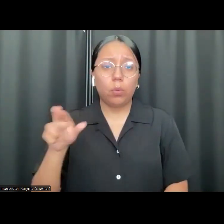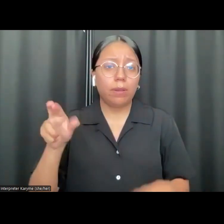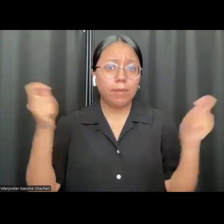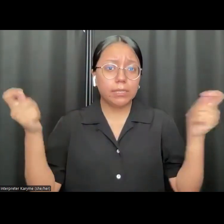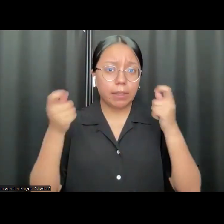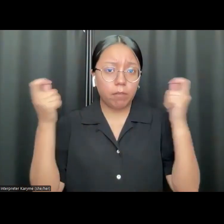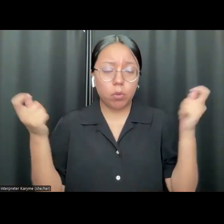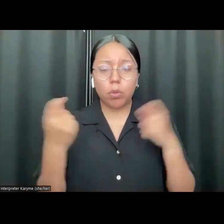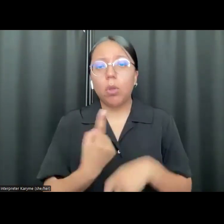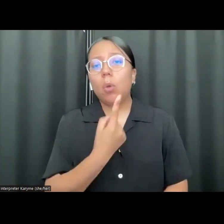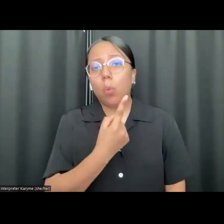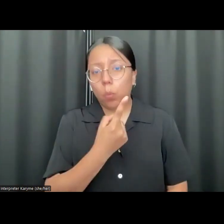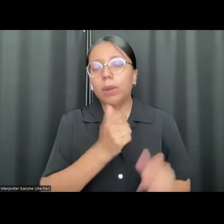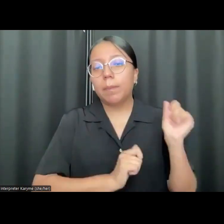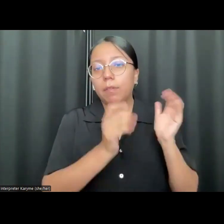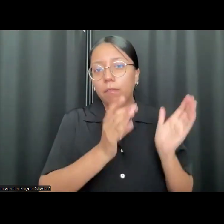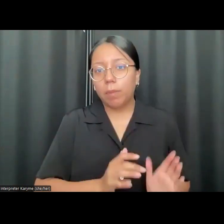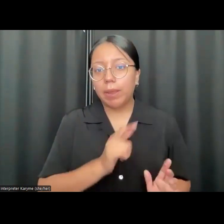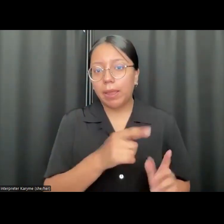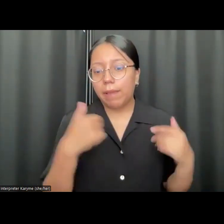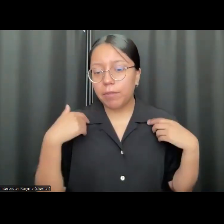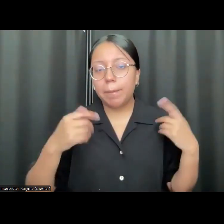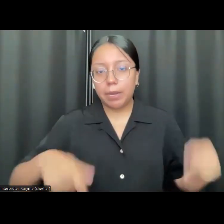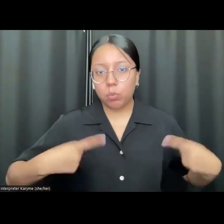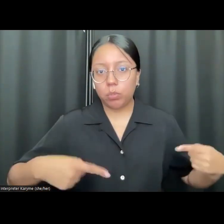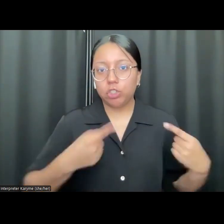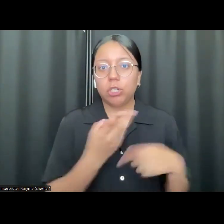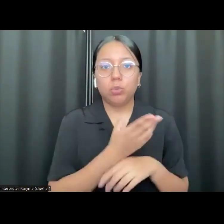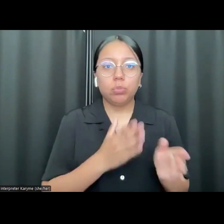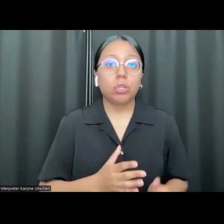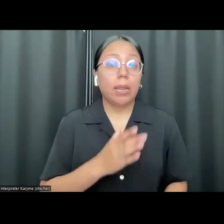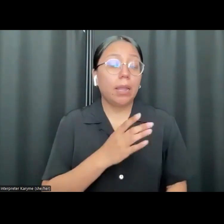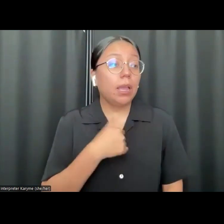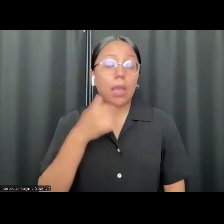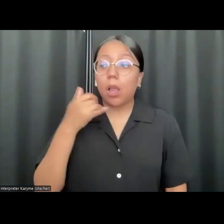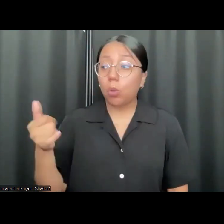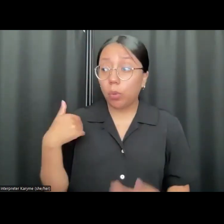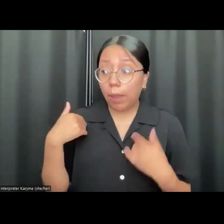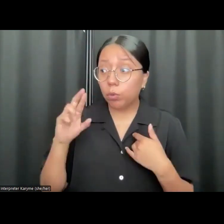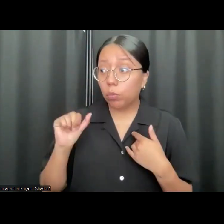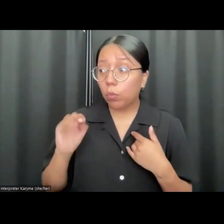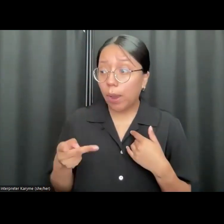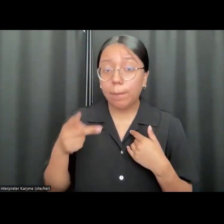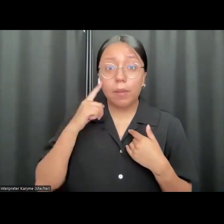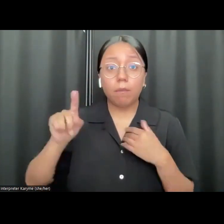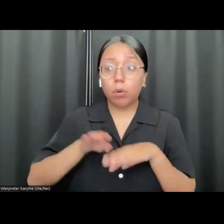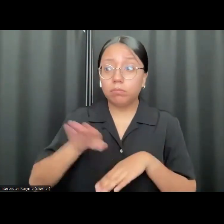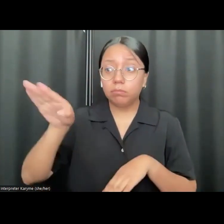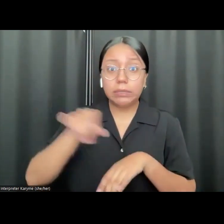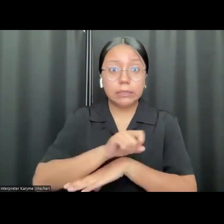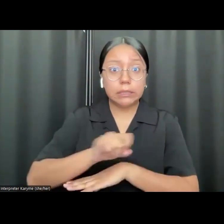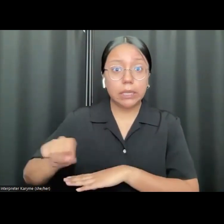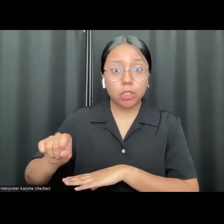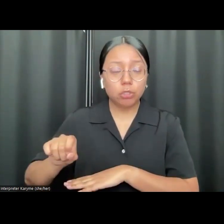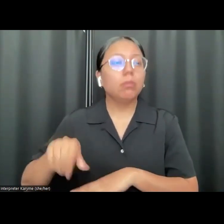manual wheelchair user. And I was calling the theater and I was like, do you have a ramp from the green room to the stage? And they were like, oh, yeah. We get to the theater, there's this